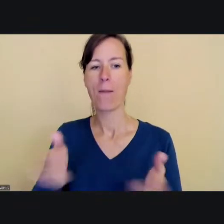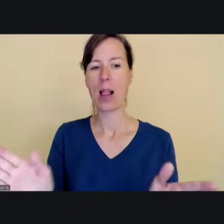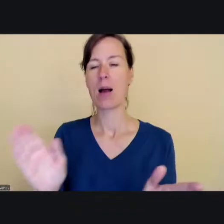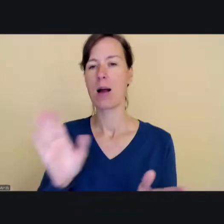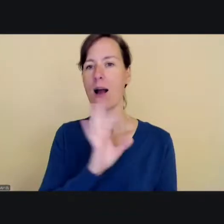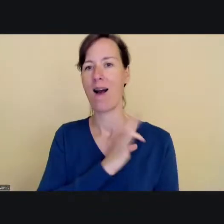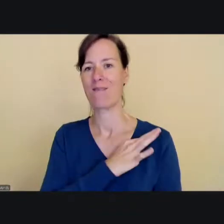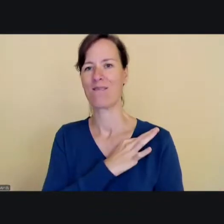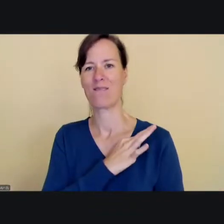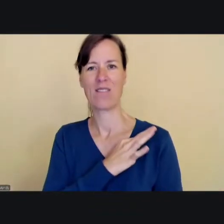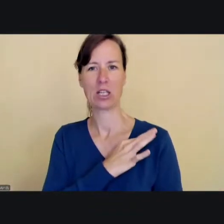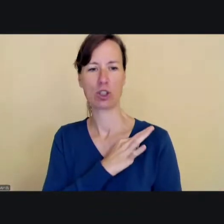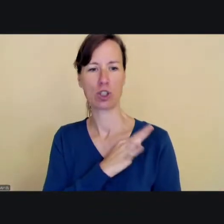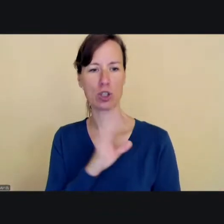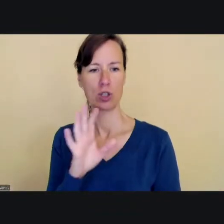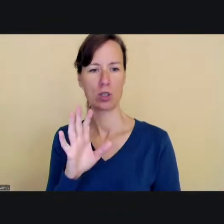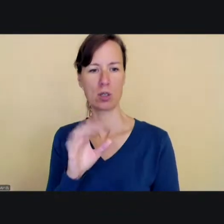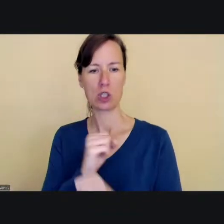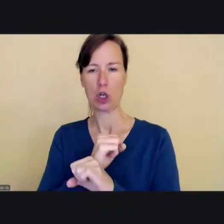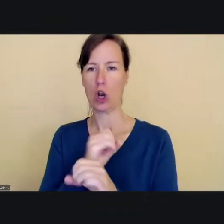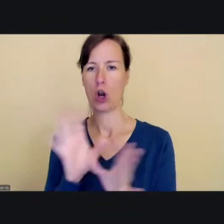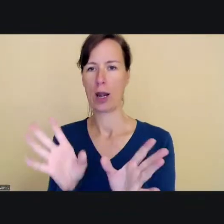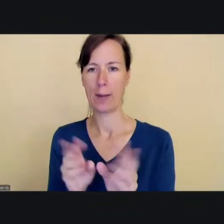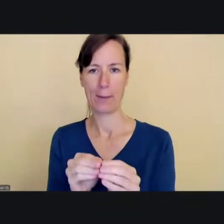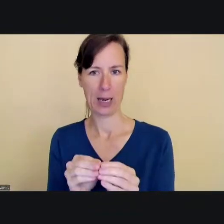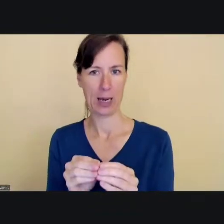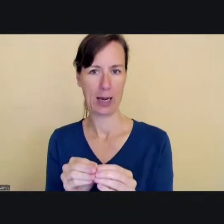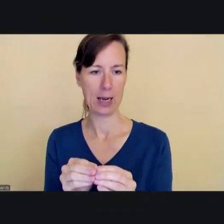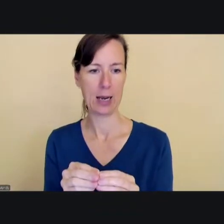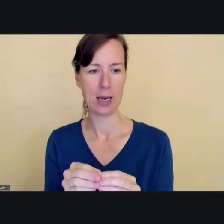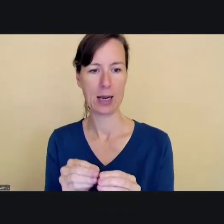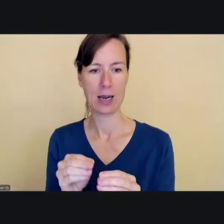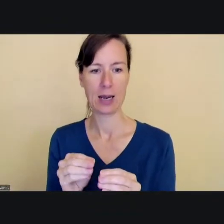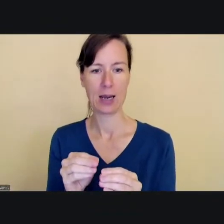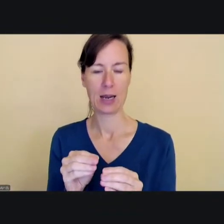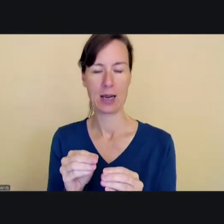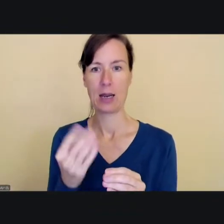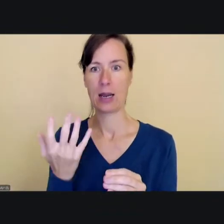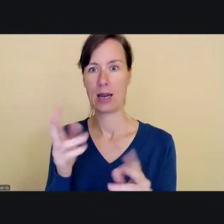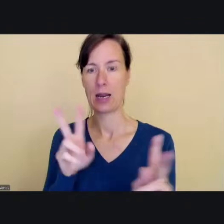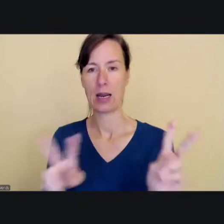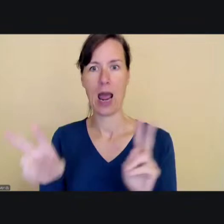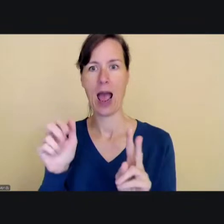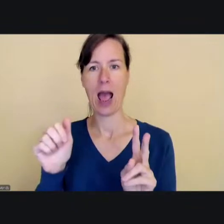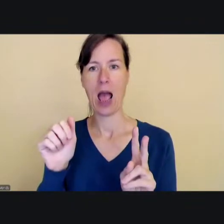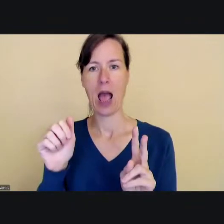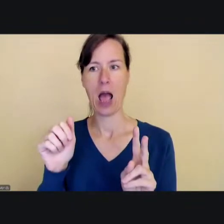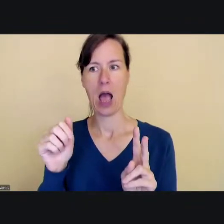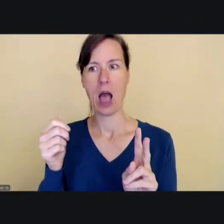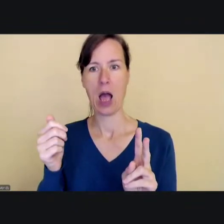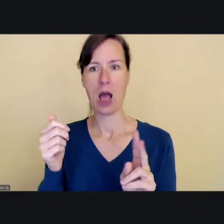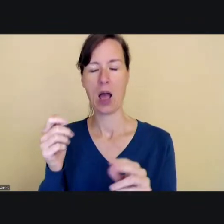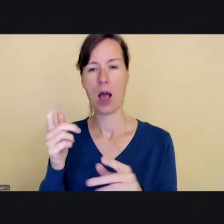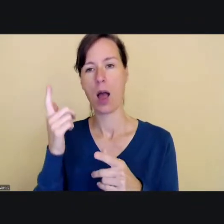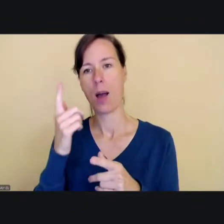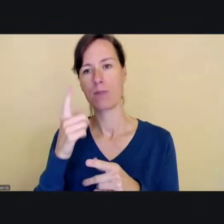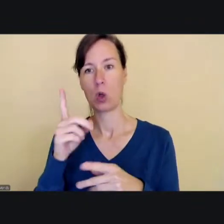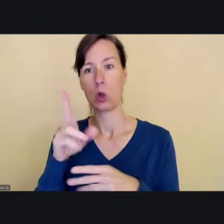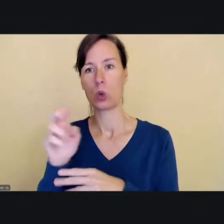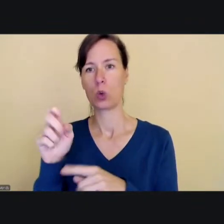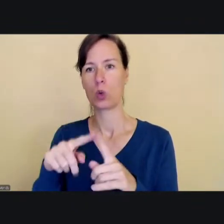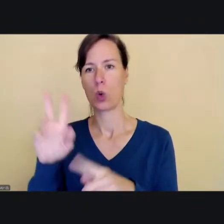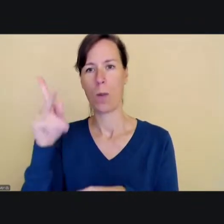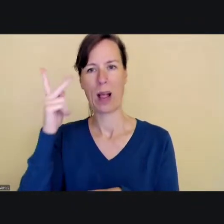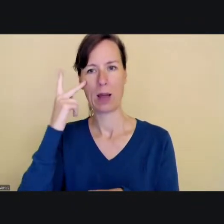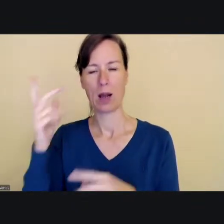political violence happening all over the country. And it was very informative. There was a